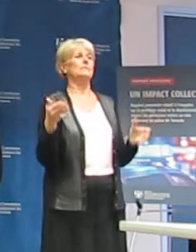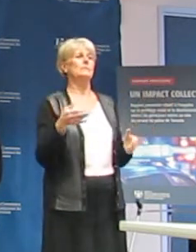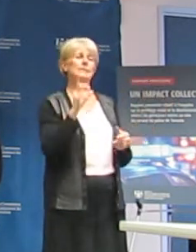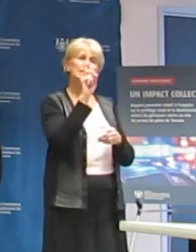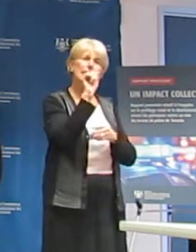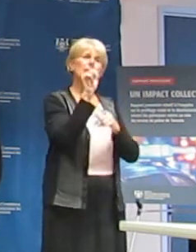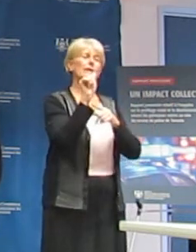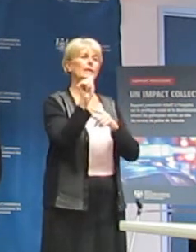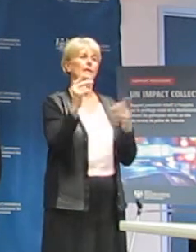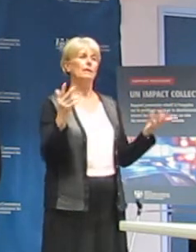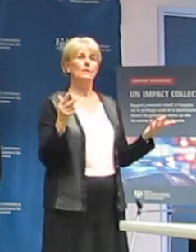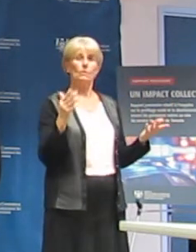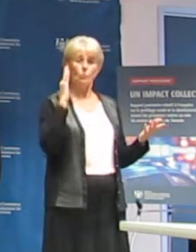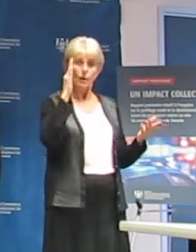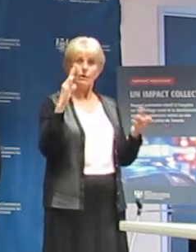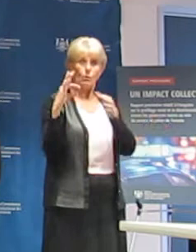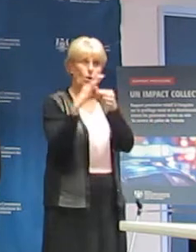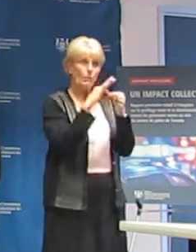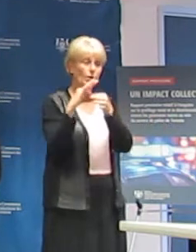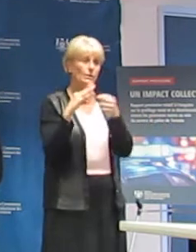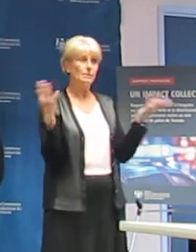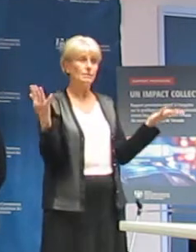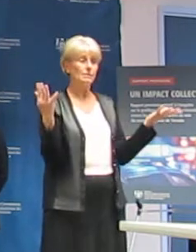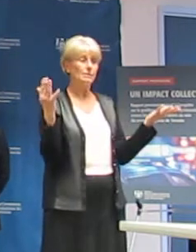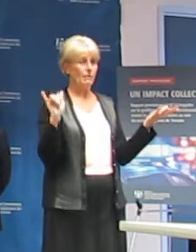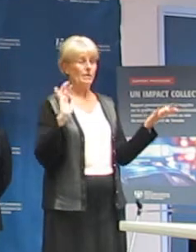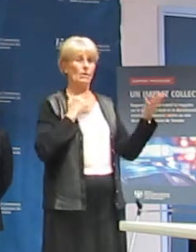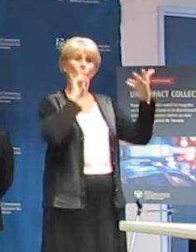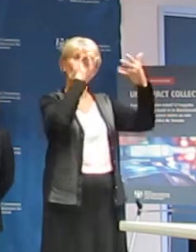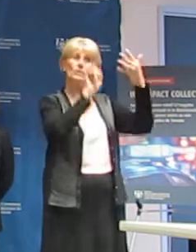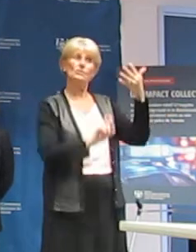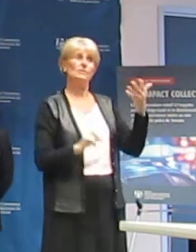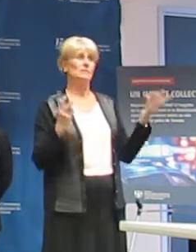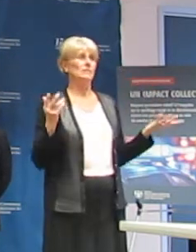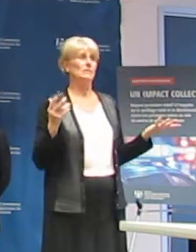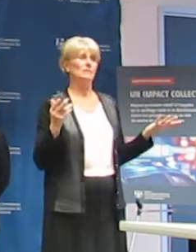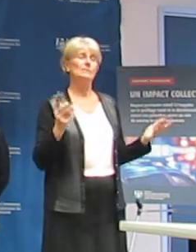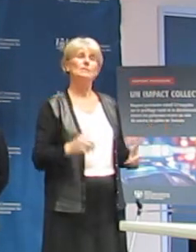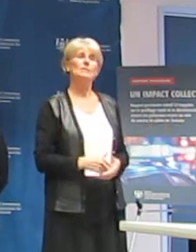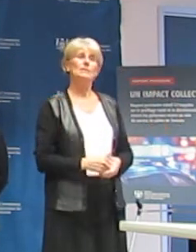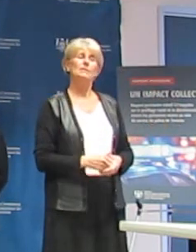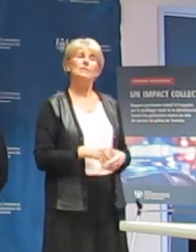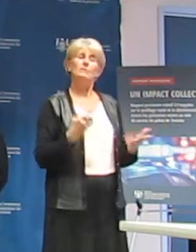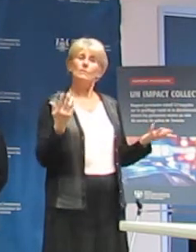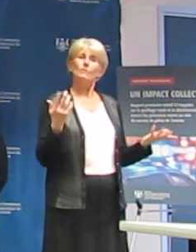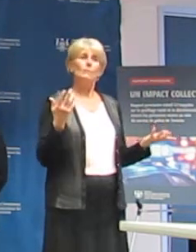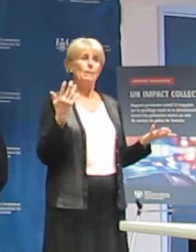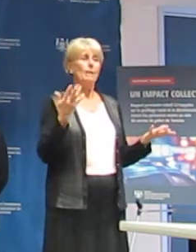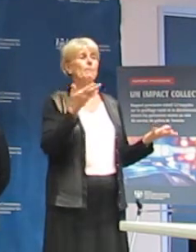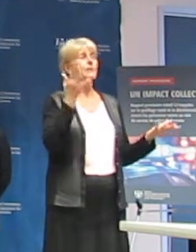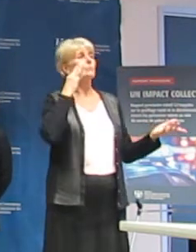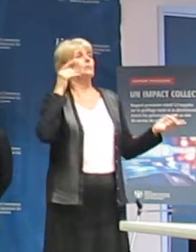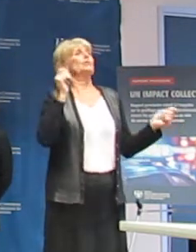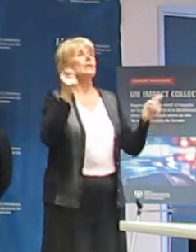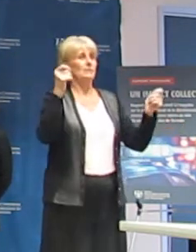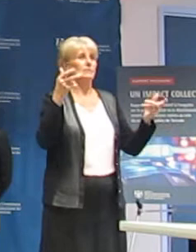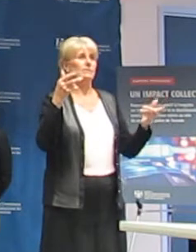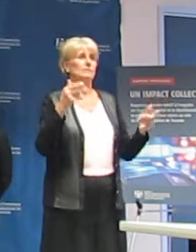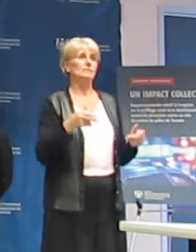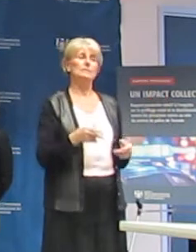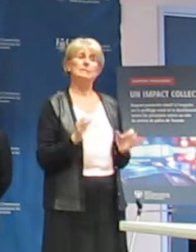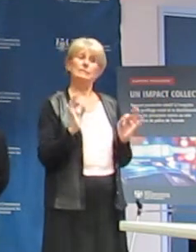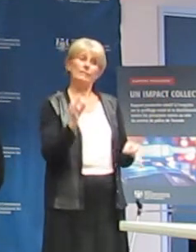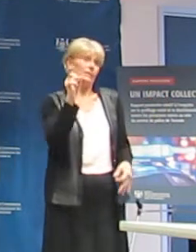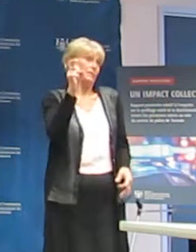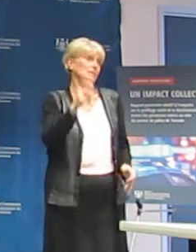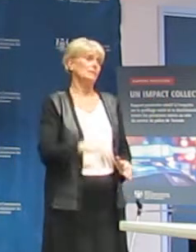data? Are we going to see cooperation? These are the questions. And I think that would signal something for us, maybe a turning point, and we're definitely needed,